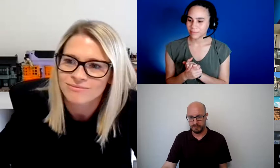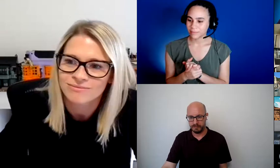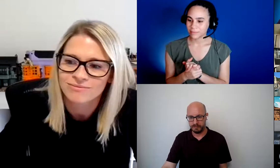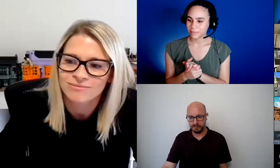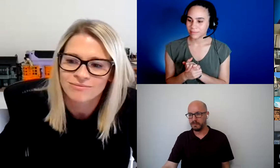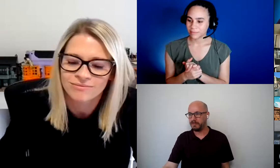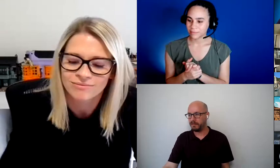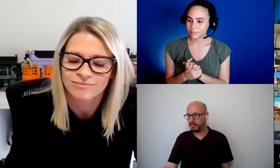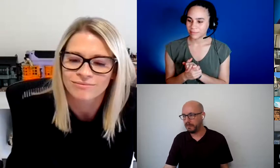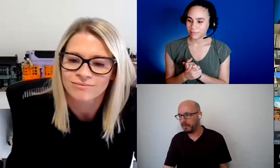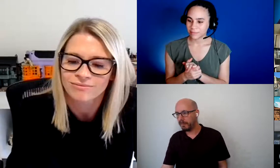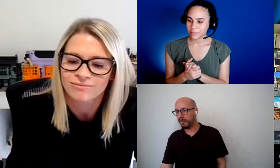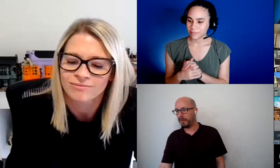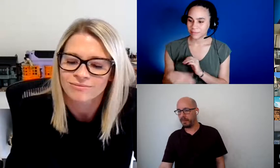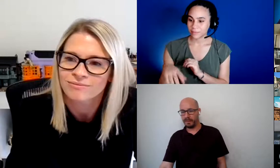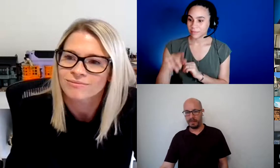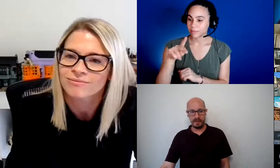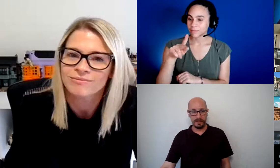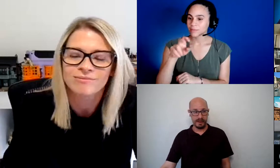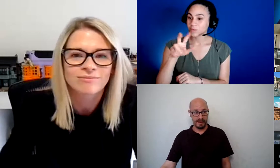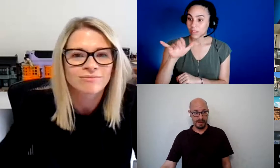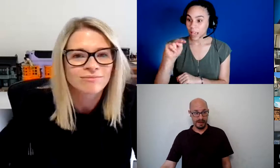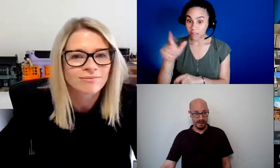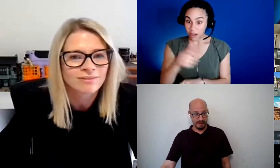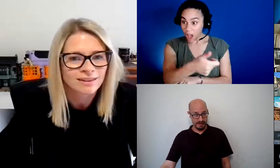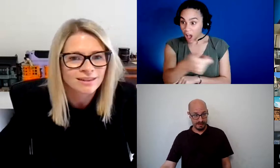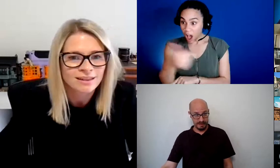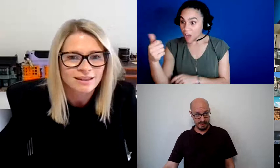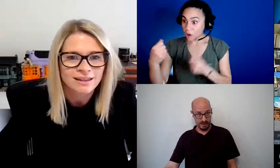Are any other car companies mimicking that or following up? Do you know?